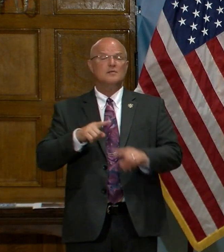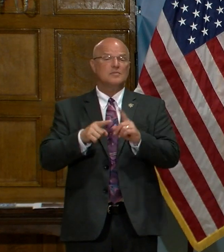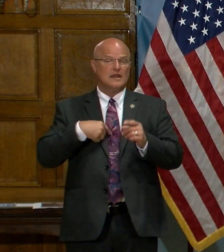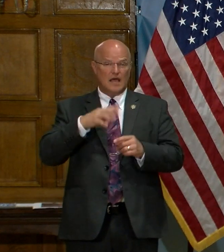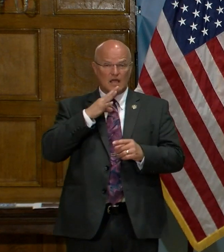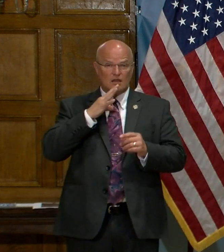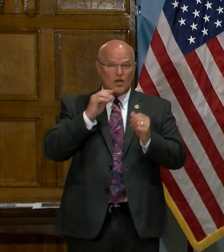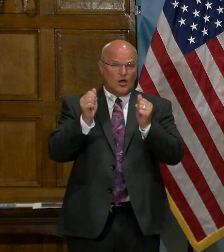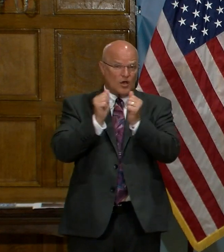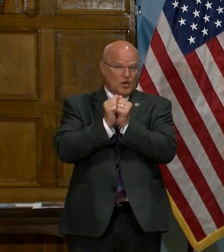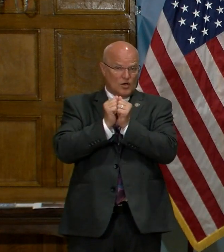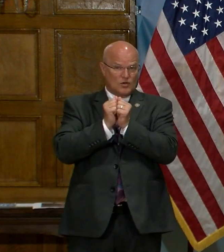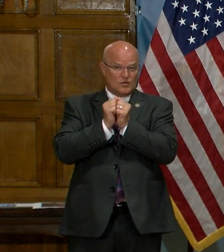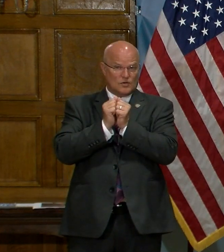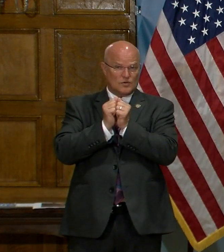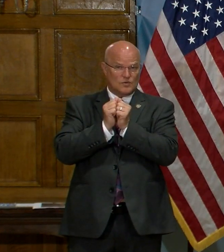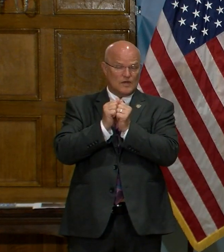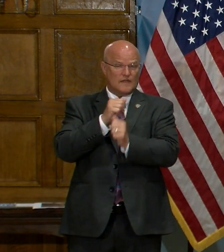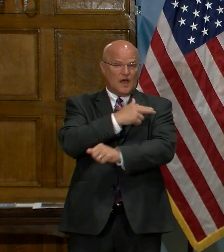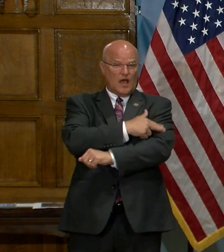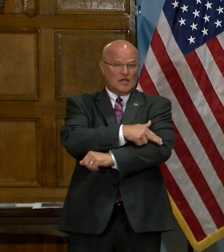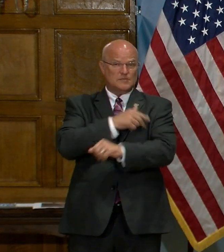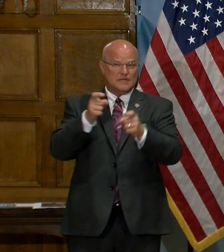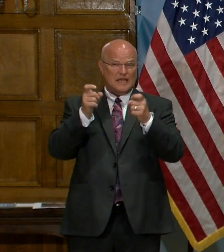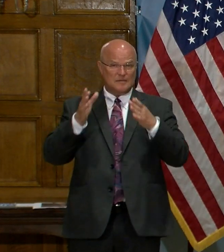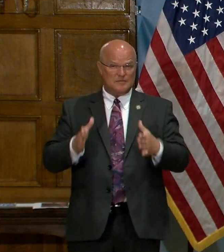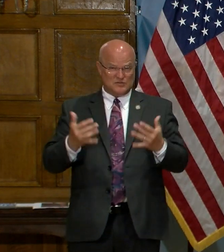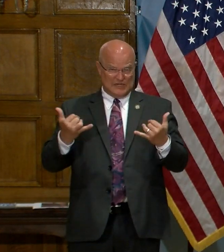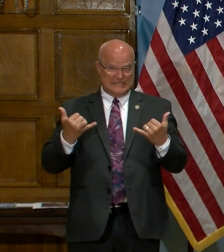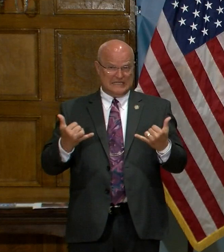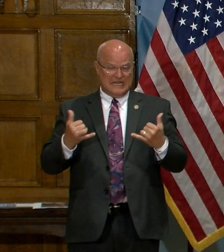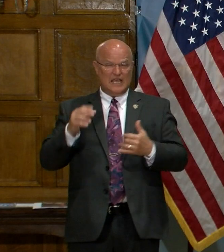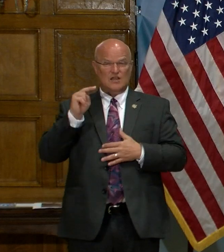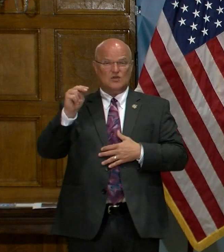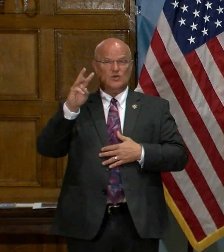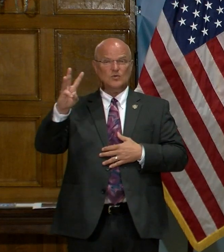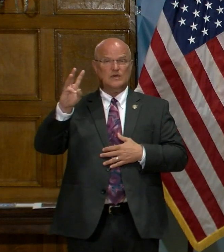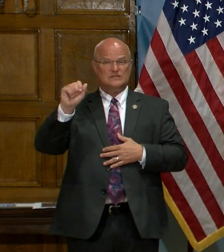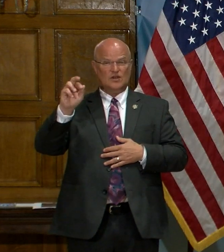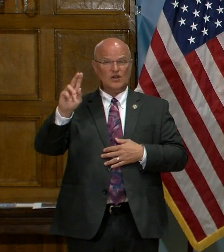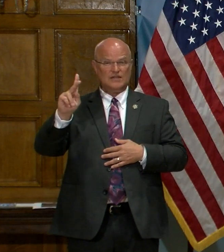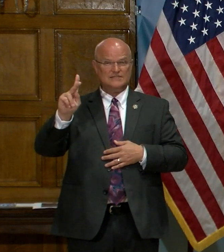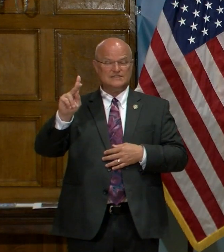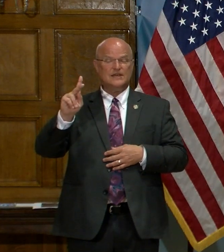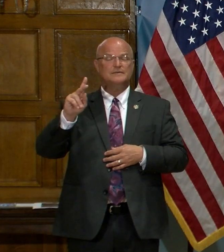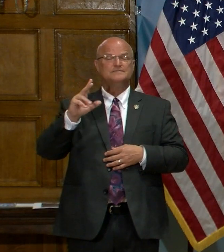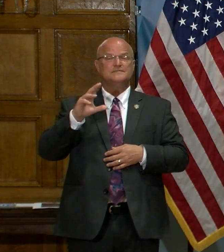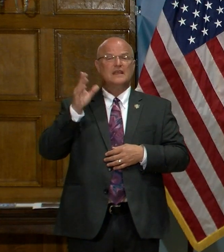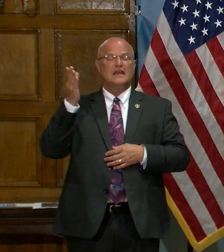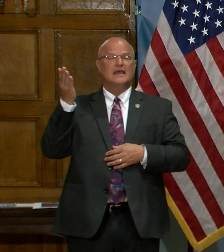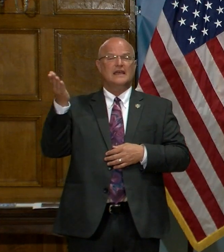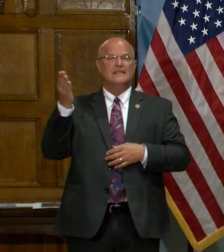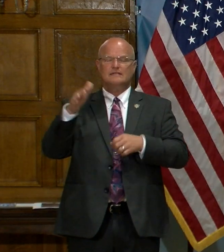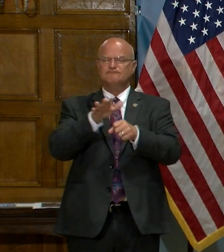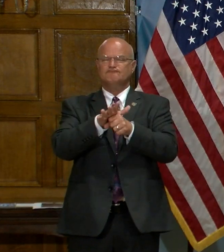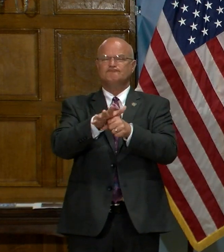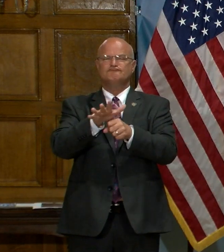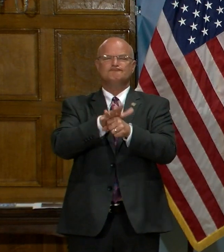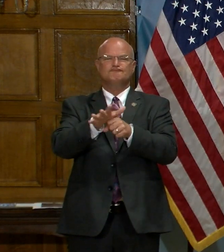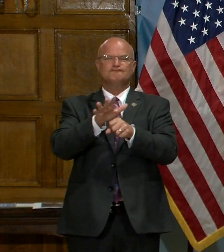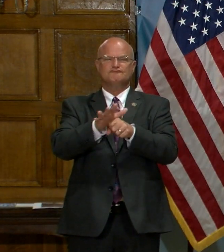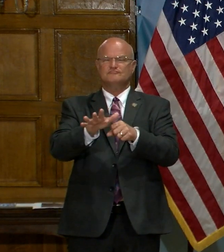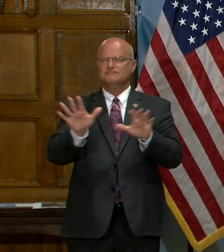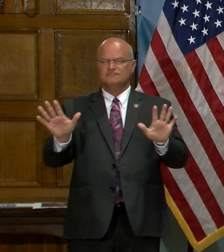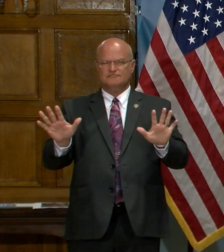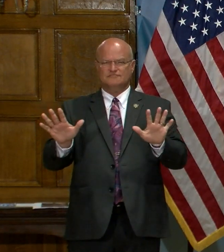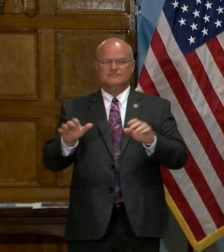talk to hospital administrator today in Northwest Arkansas. They're adequately